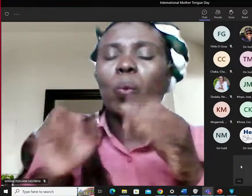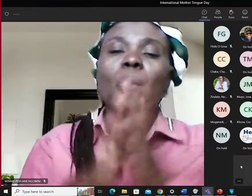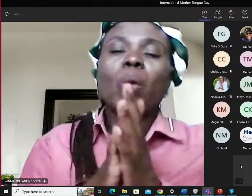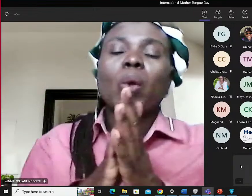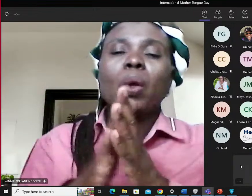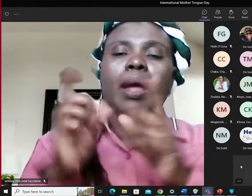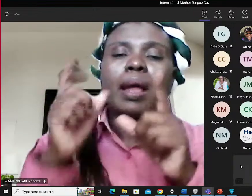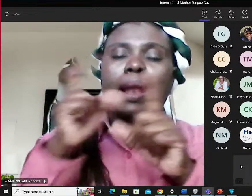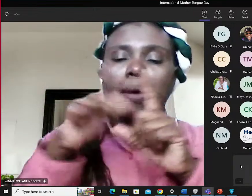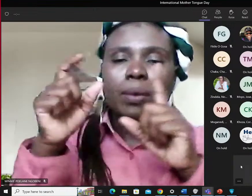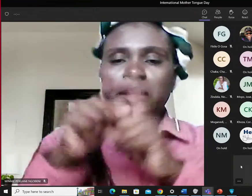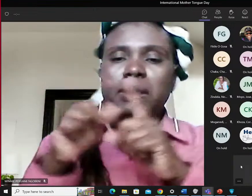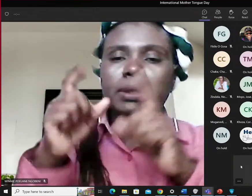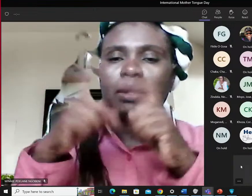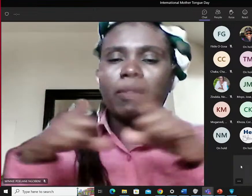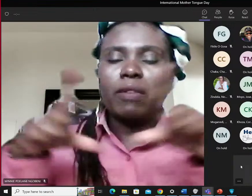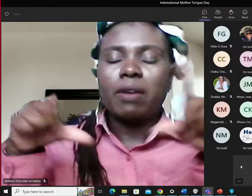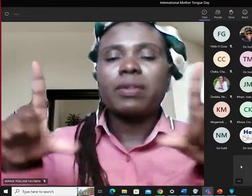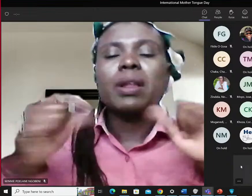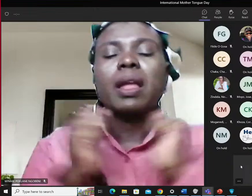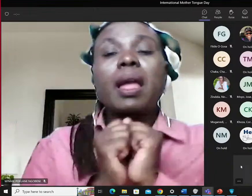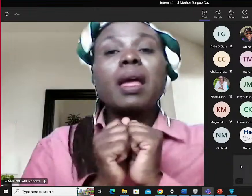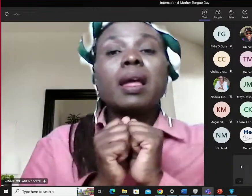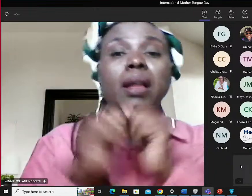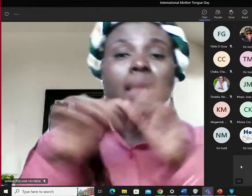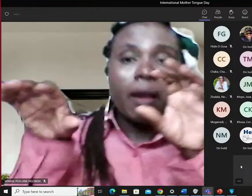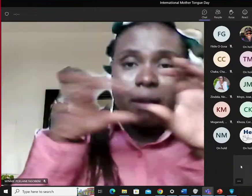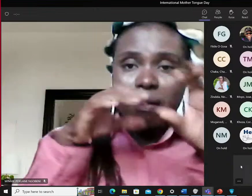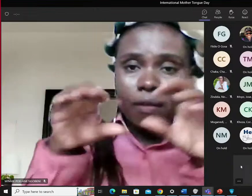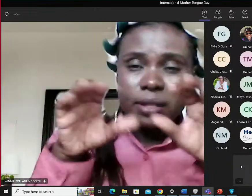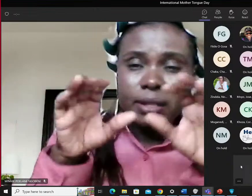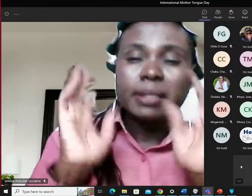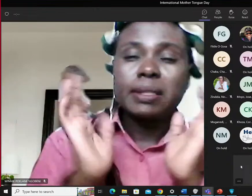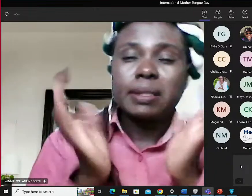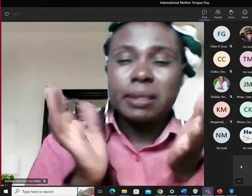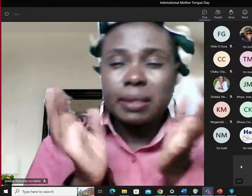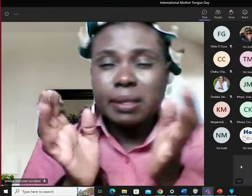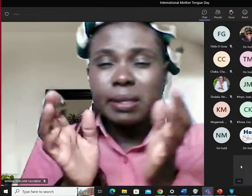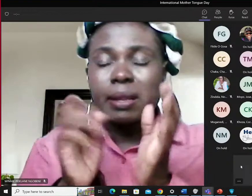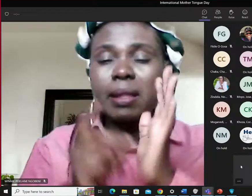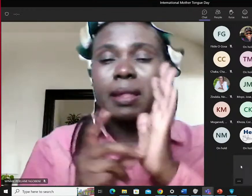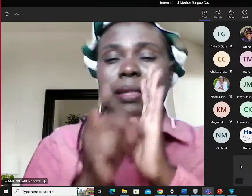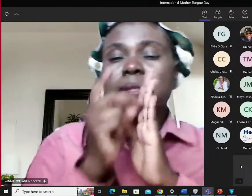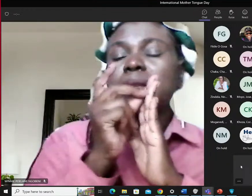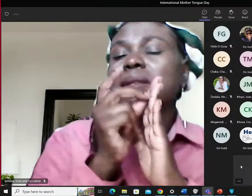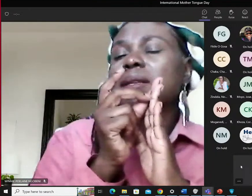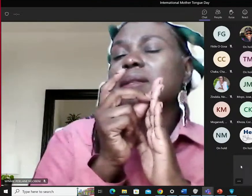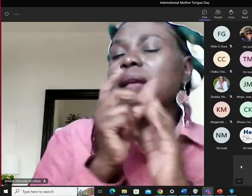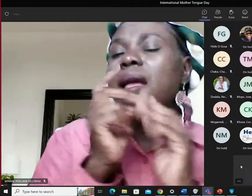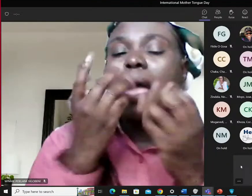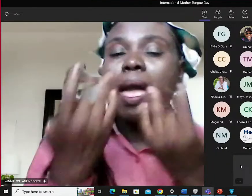African languages in facilitating access and success, as well as the